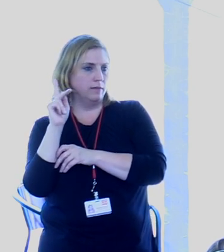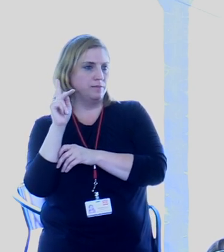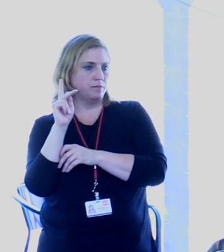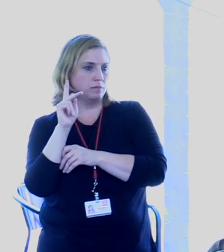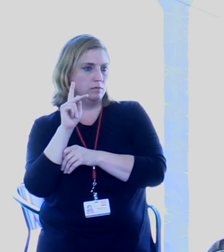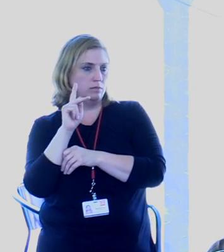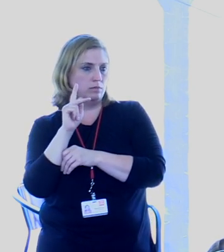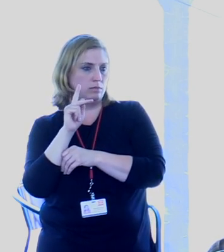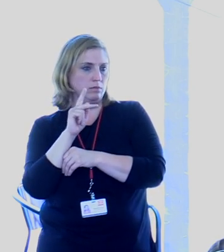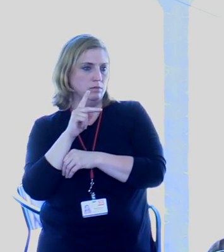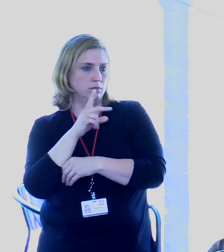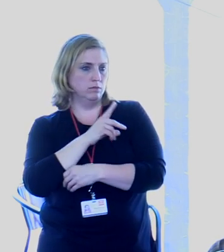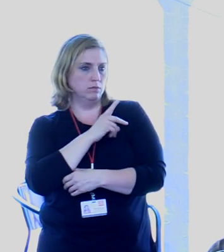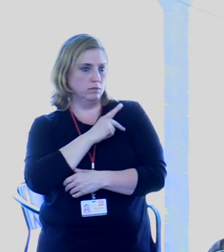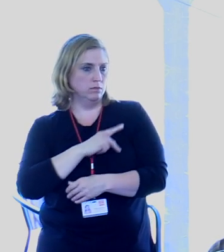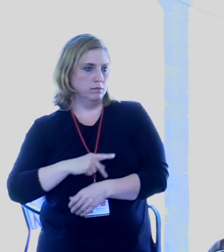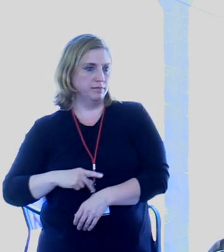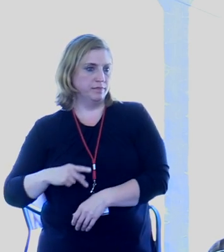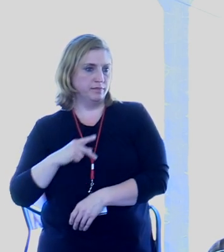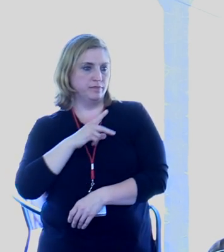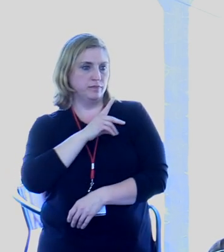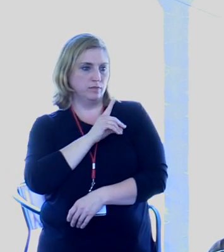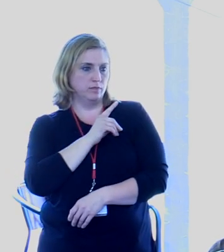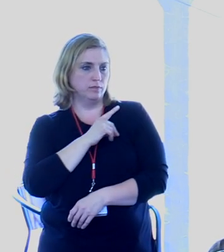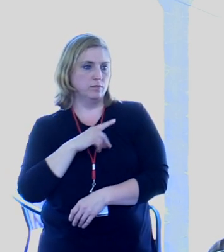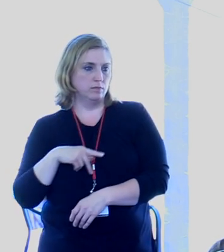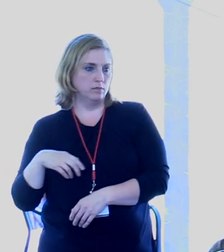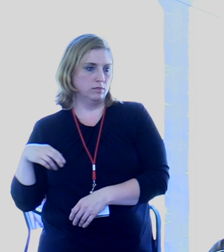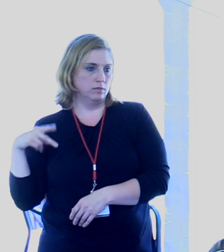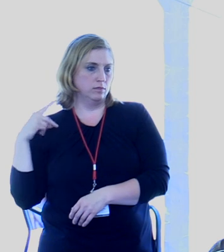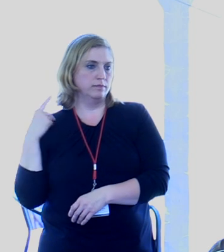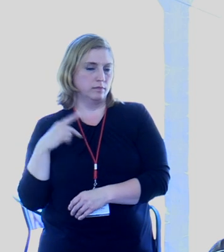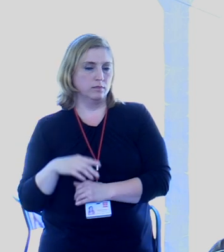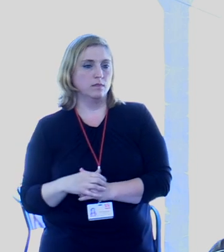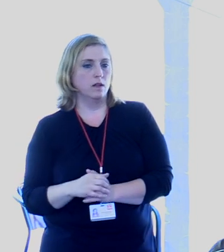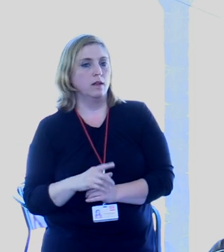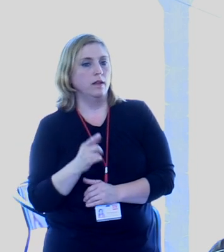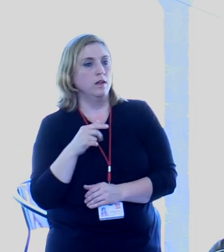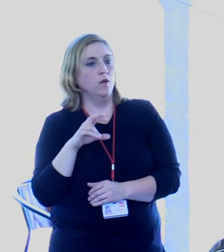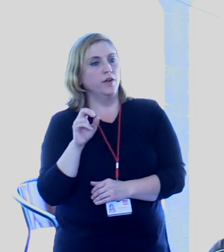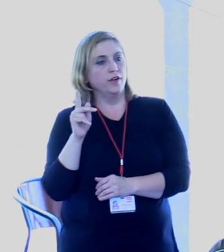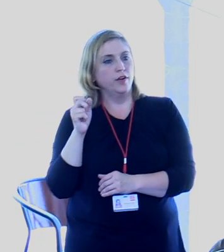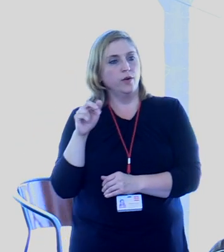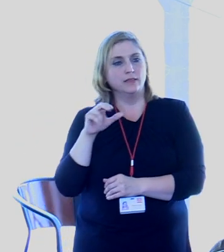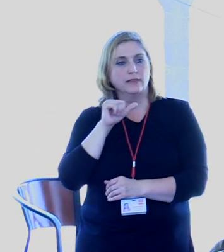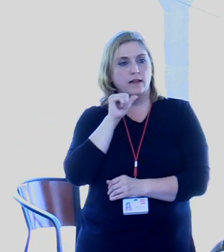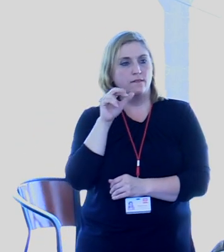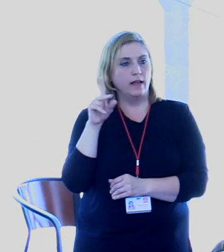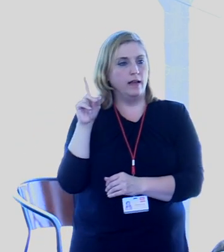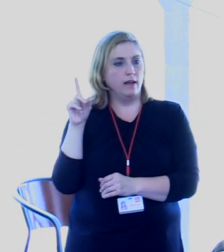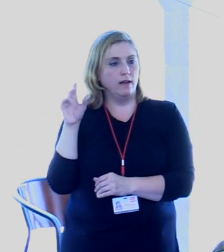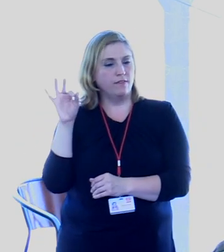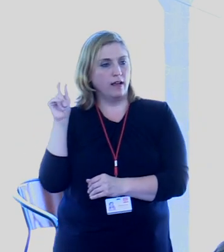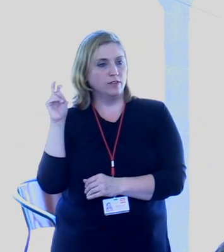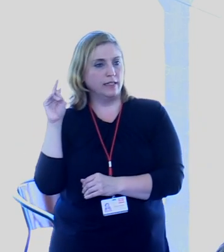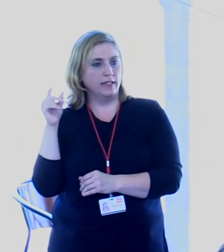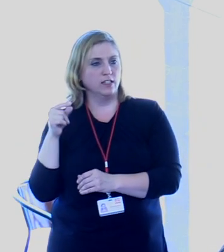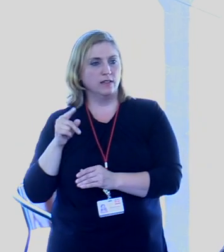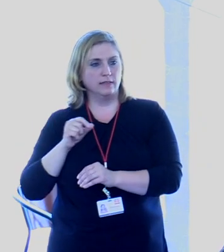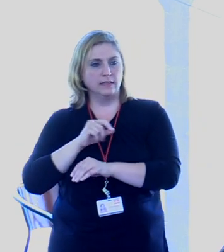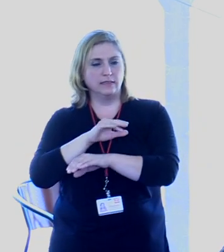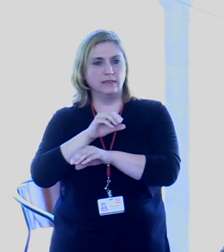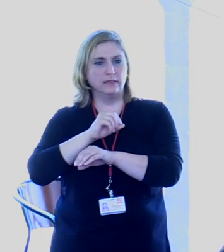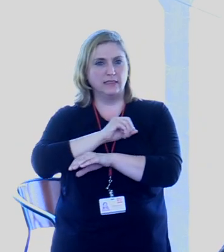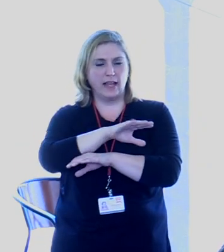that when he only had a handful of brothers and the order wasn't founded at all, he sent them out to the four corners of the